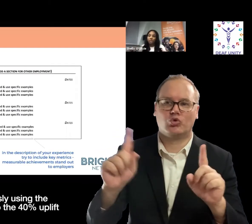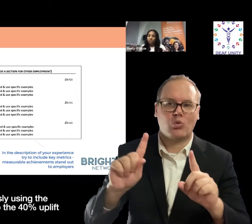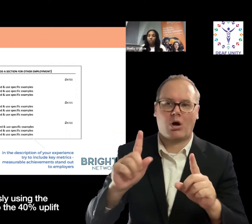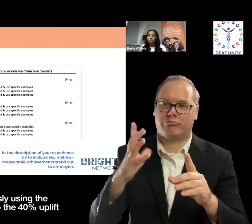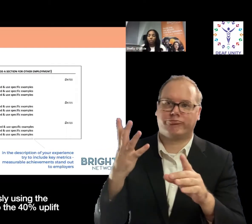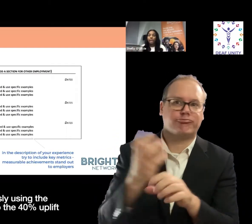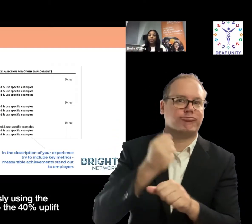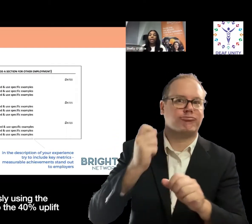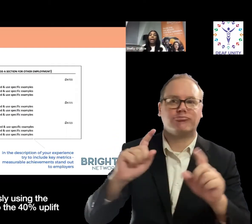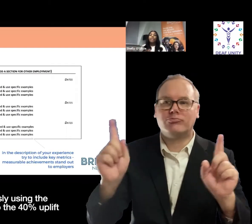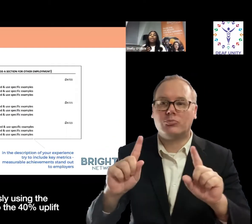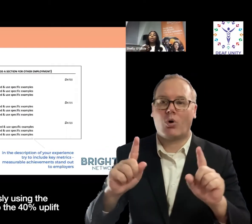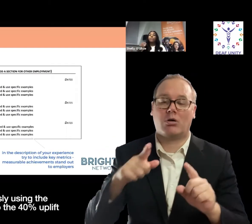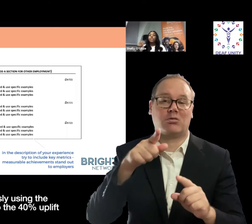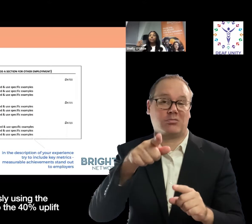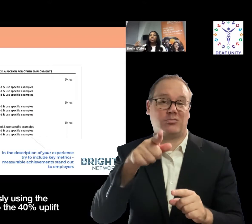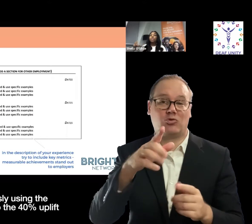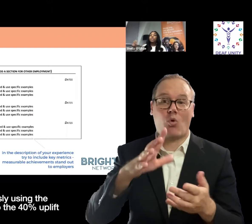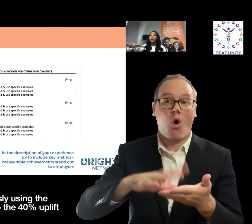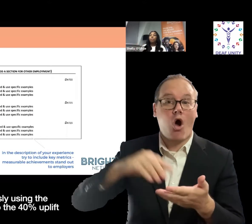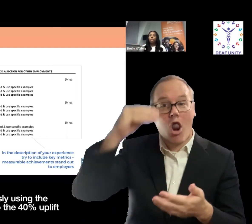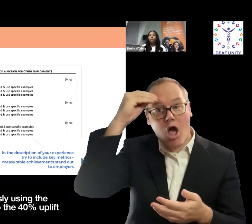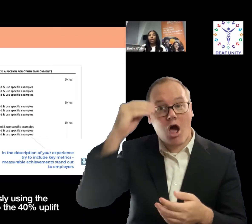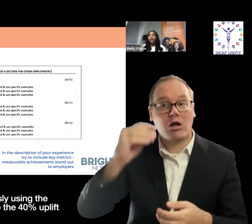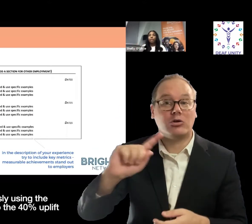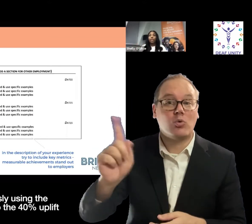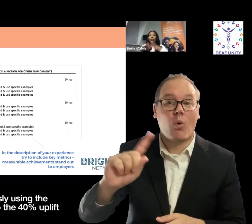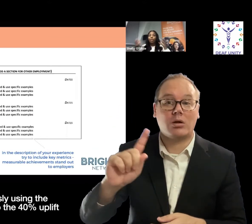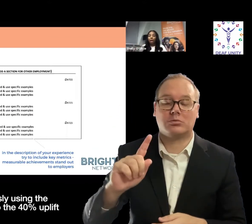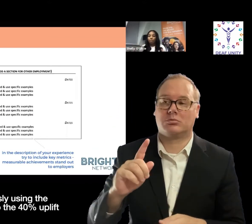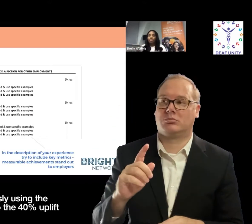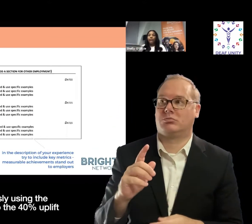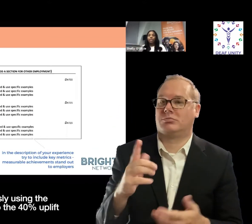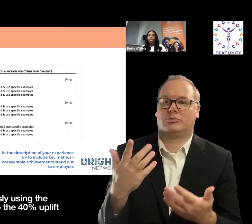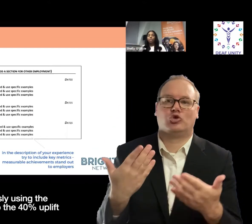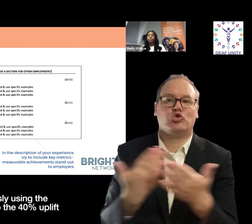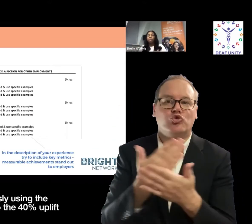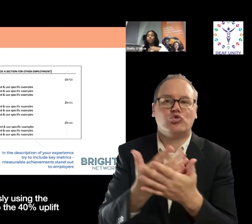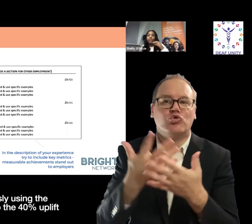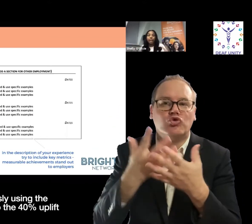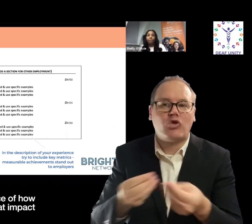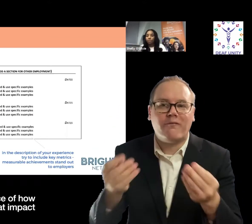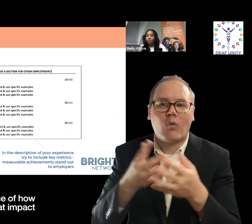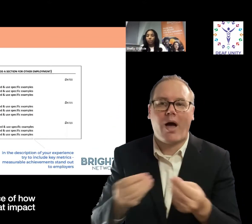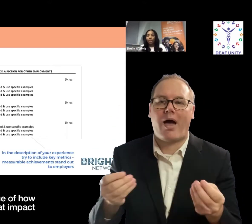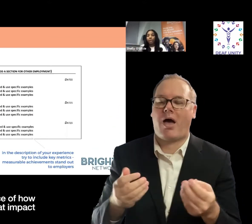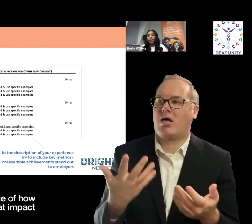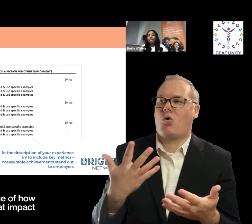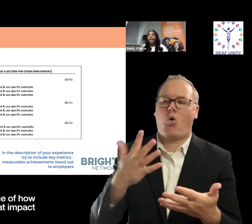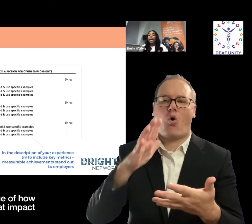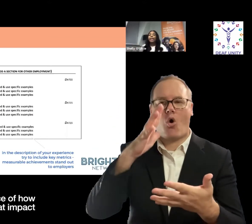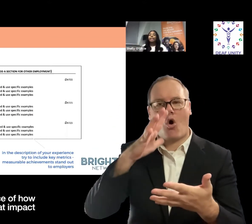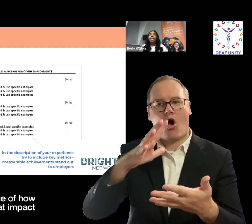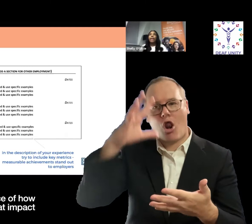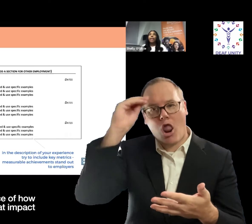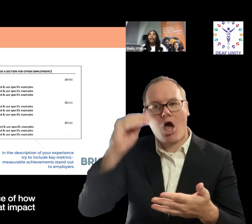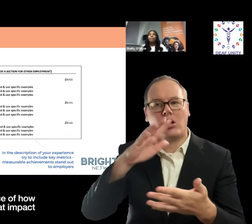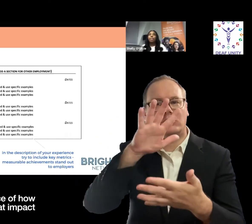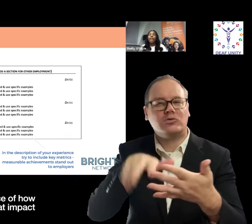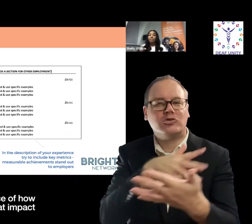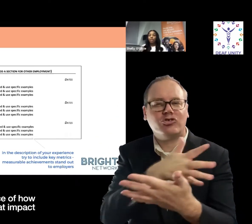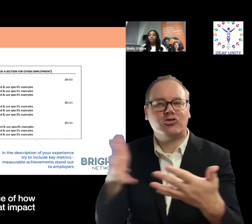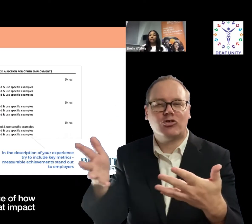to managing the social media. And then obviously using the example and the outcome of that, so the 40% uplift or whatever it is, as